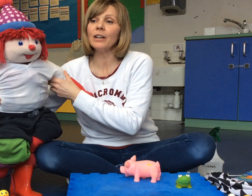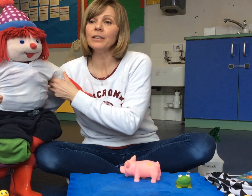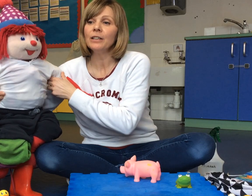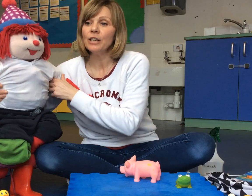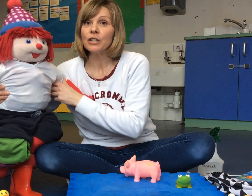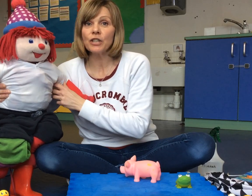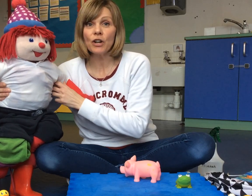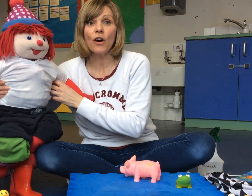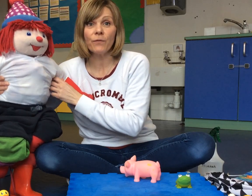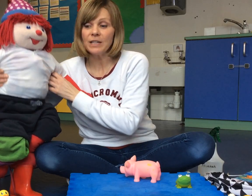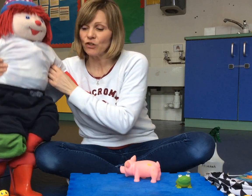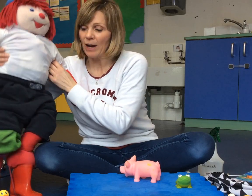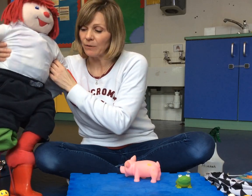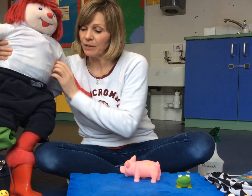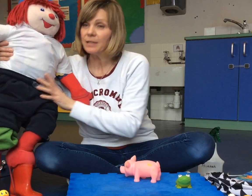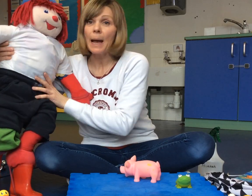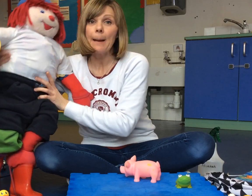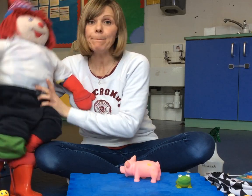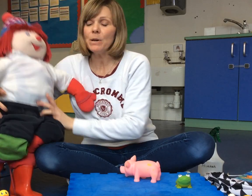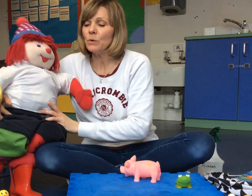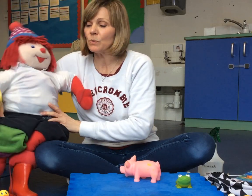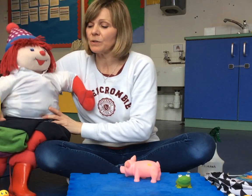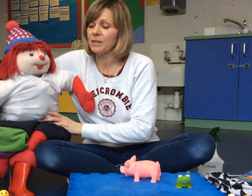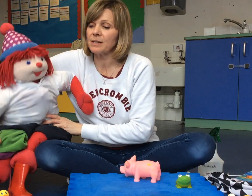Nelligan took off his trousers and boots.